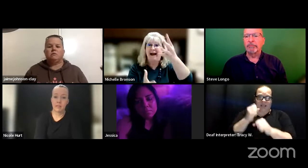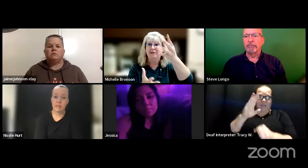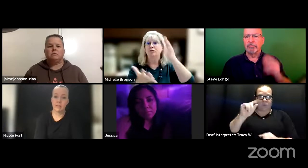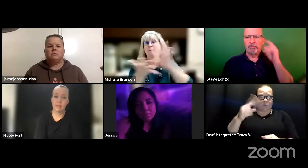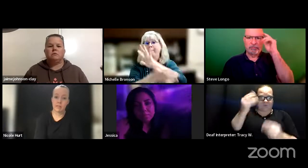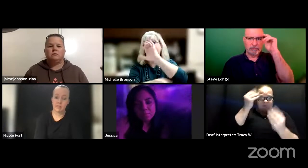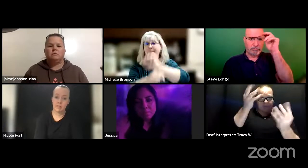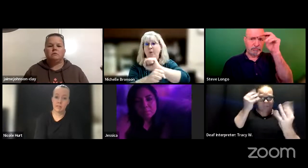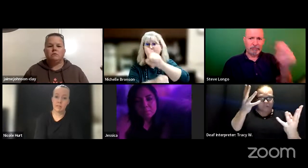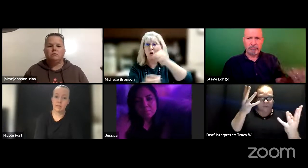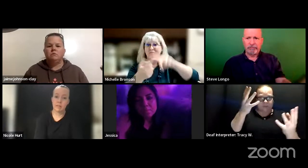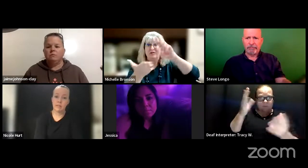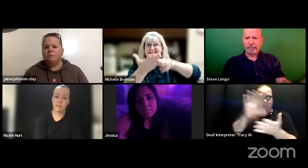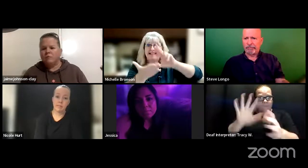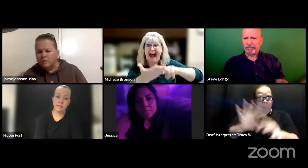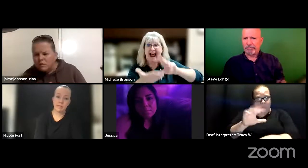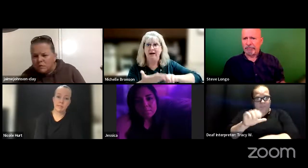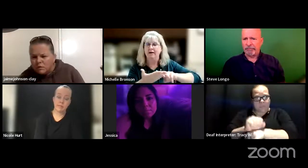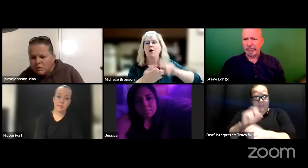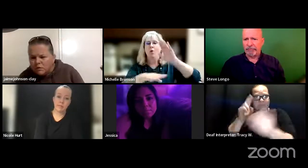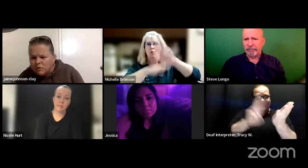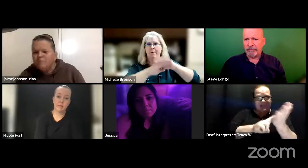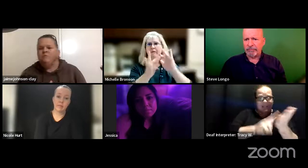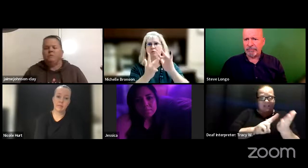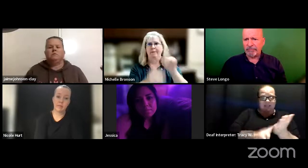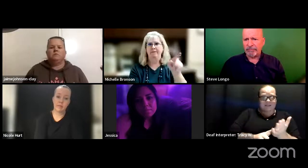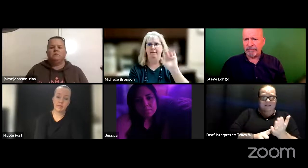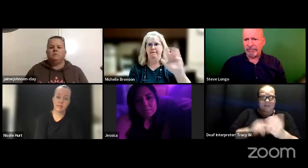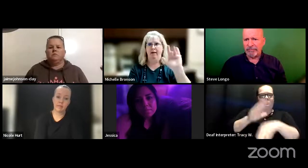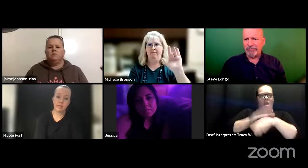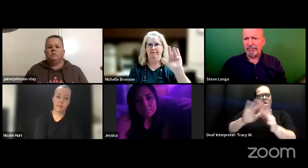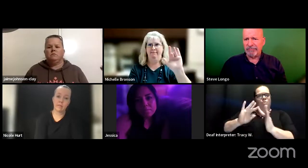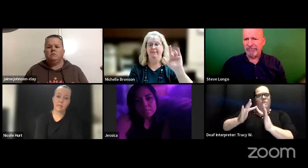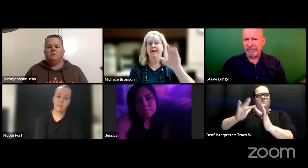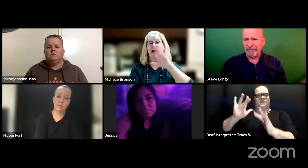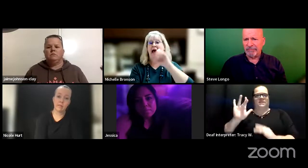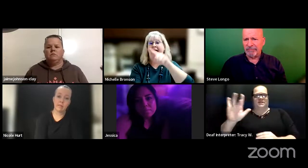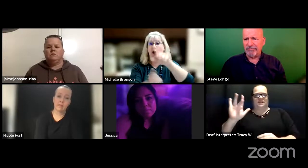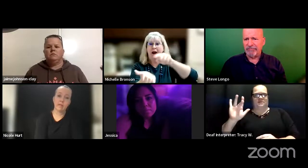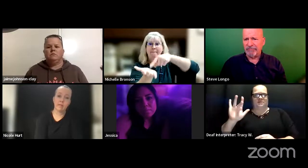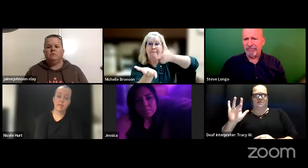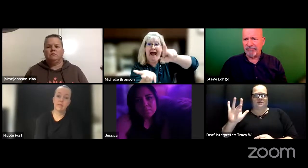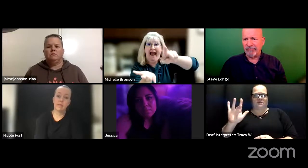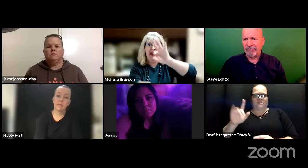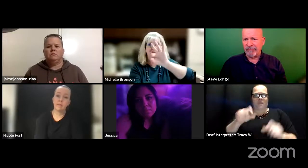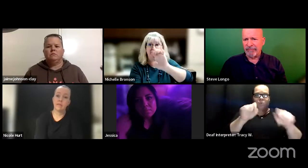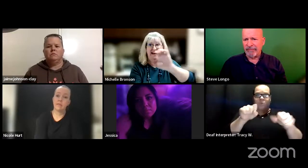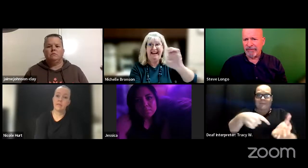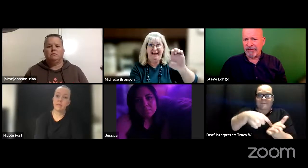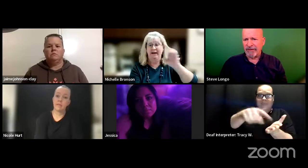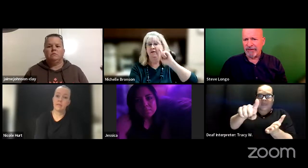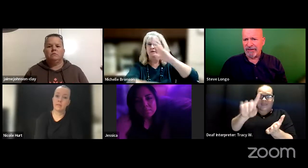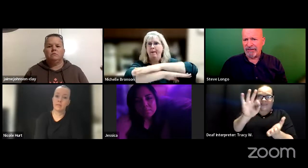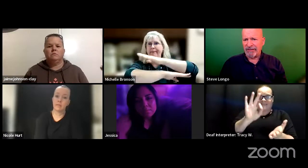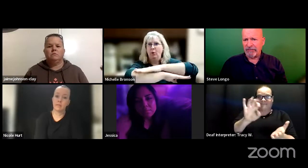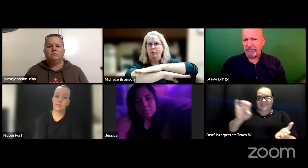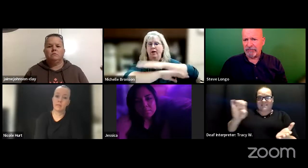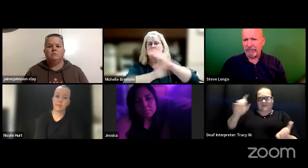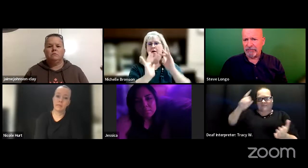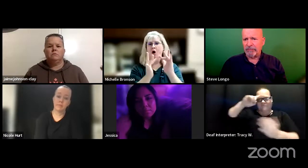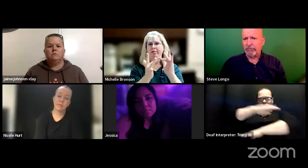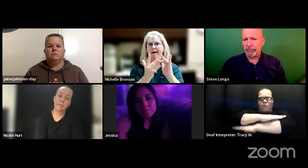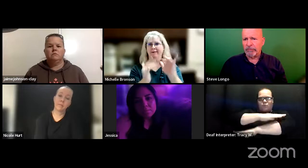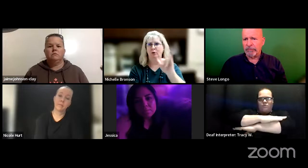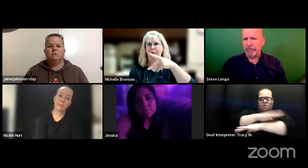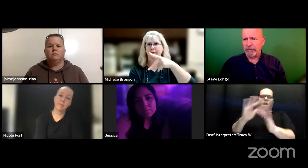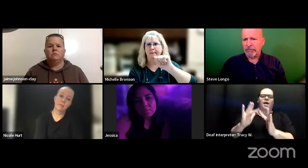are interested in getting a booth, there is information and paperwork that will be available online, and